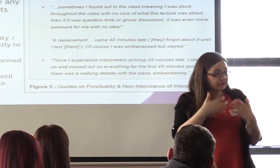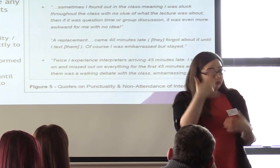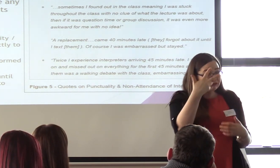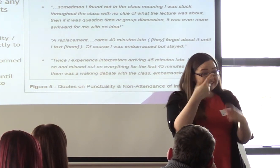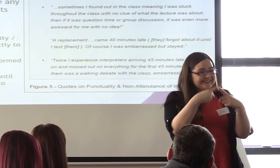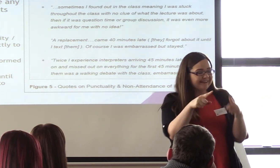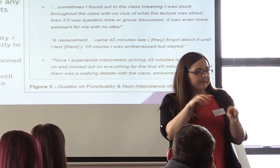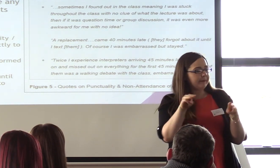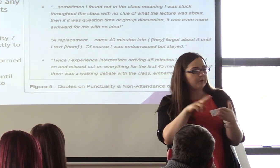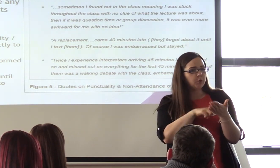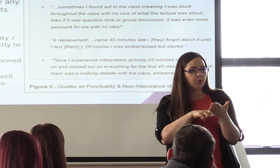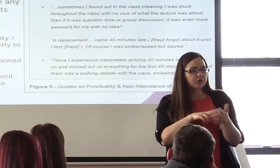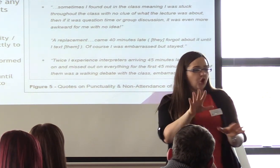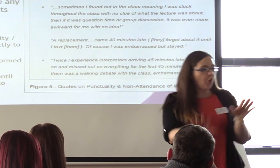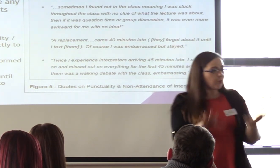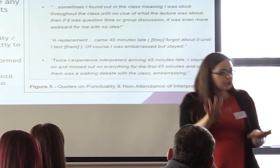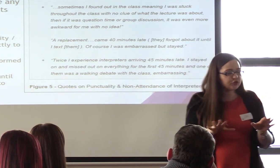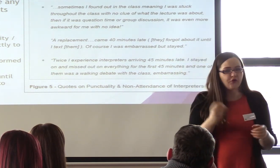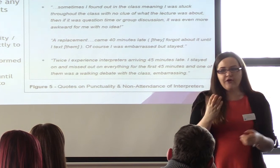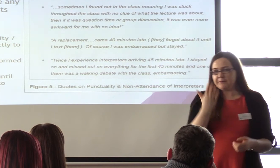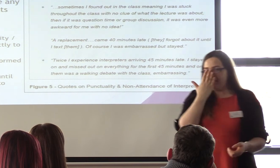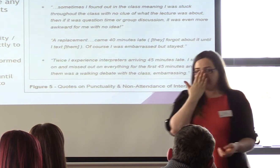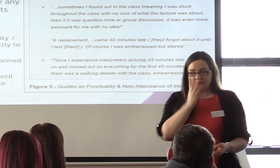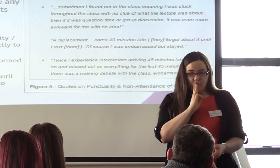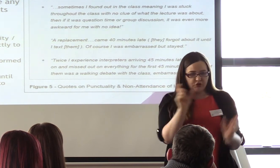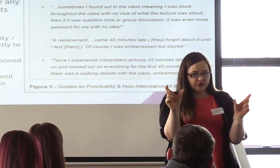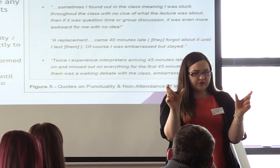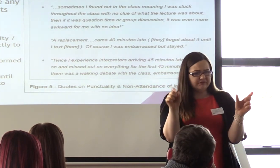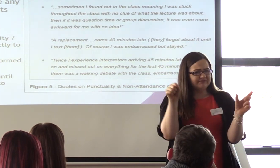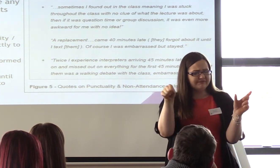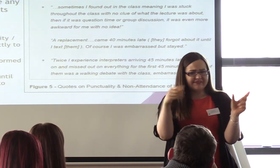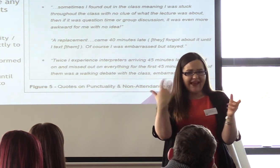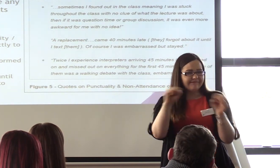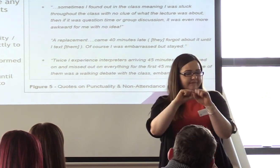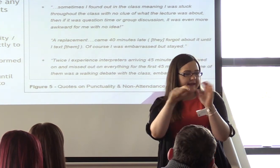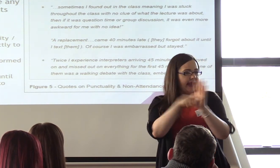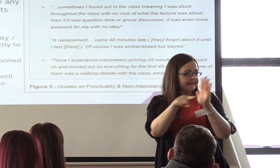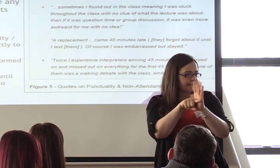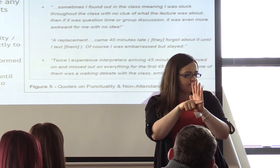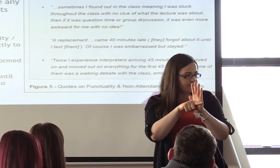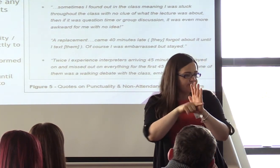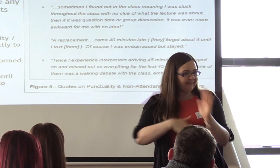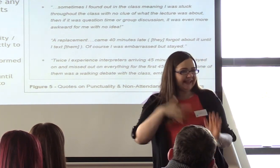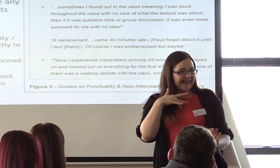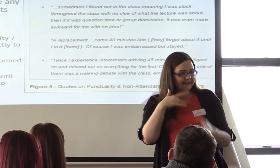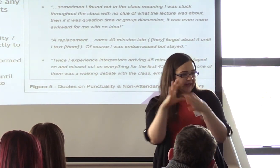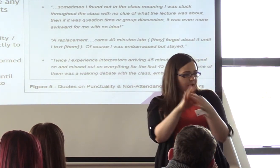I found it interesting that there were 3 different people who used the term awkward or embarrassing. So there's kind of like